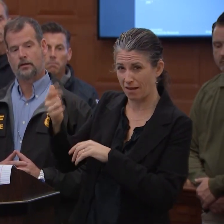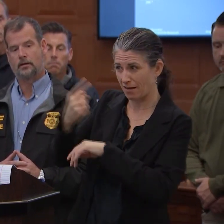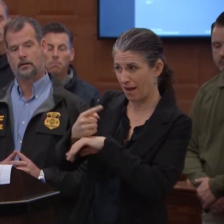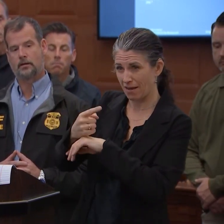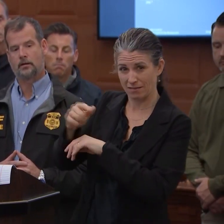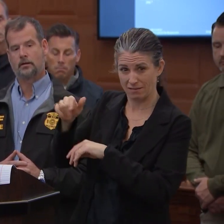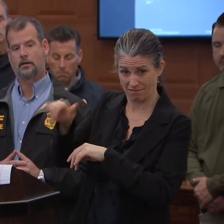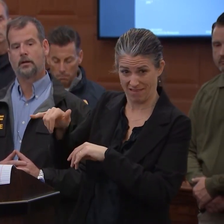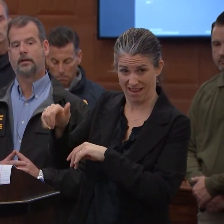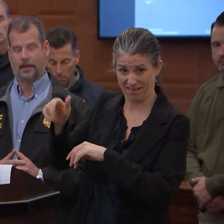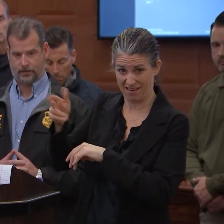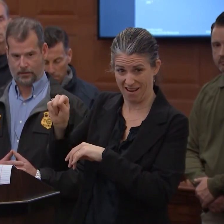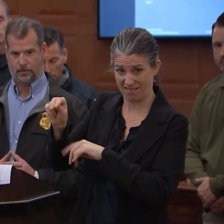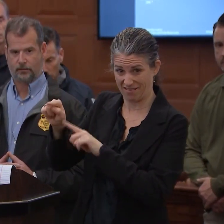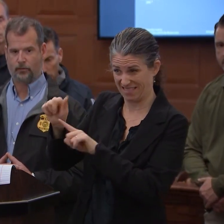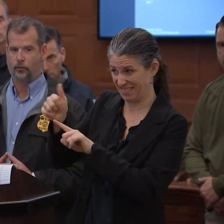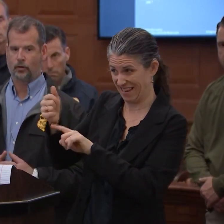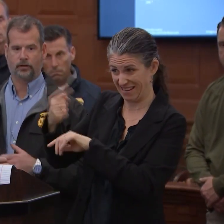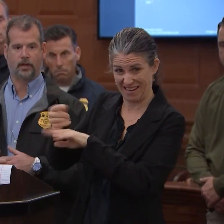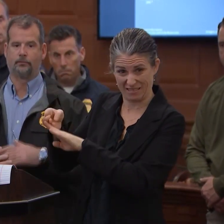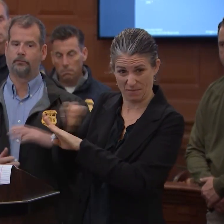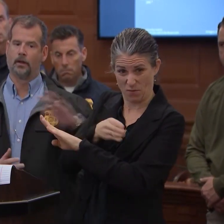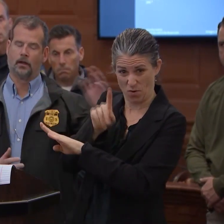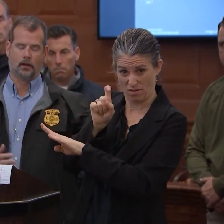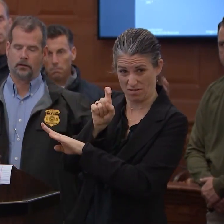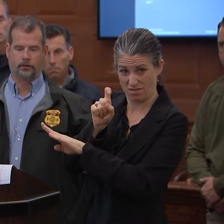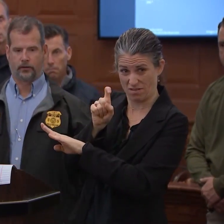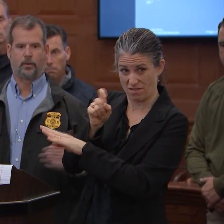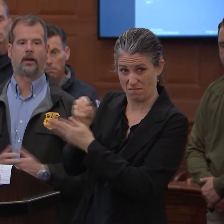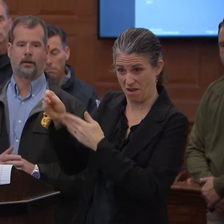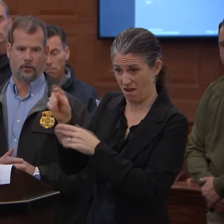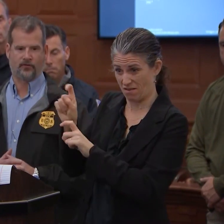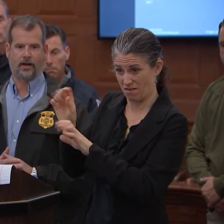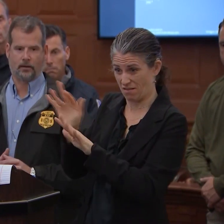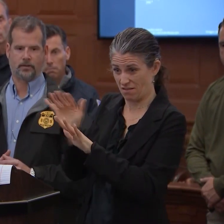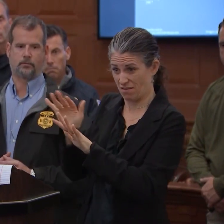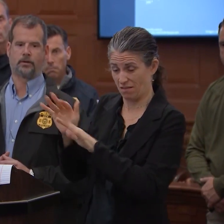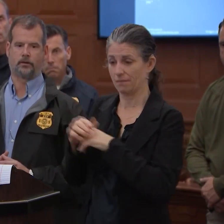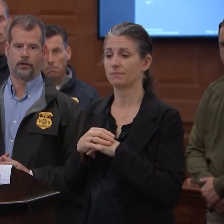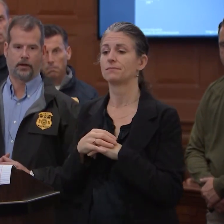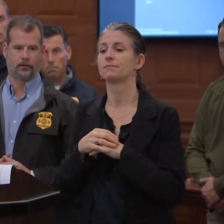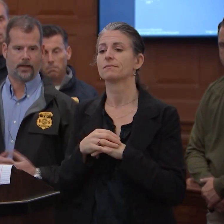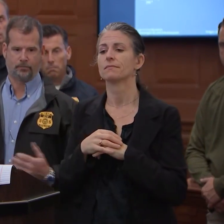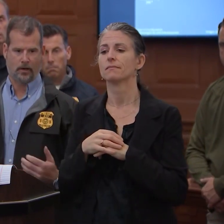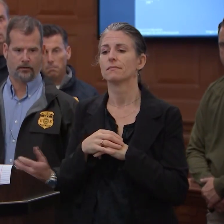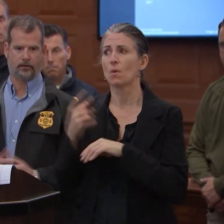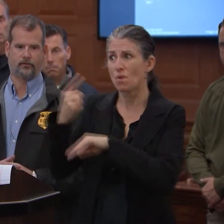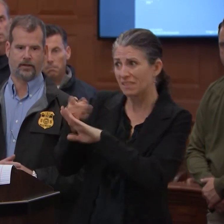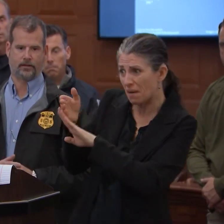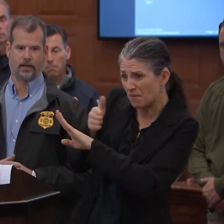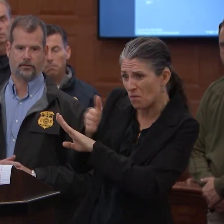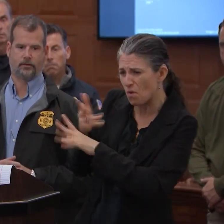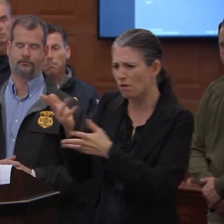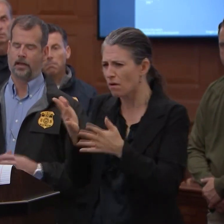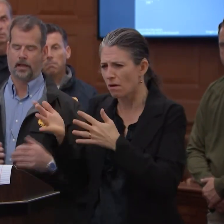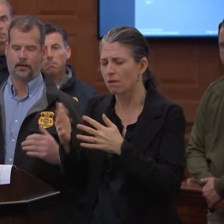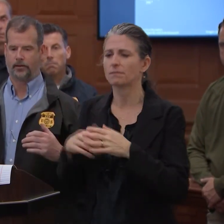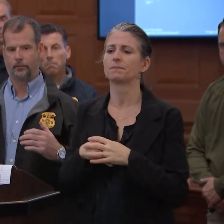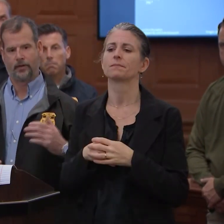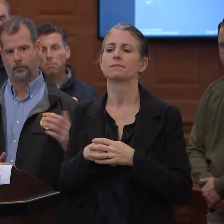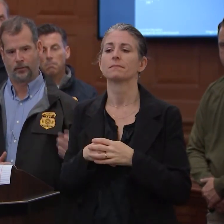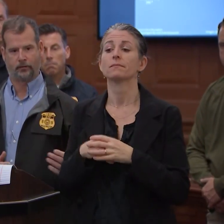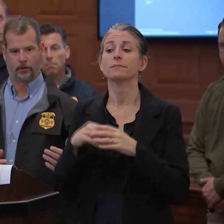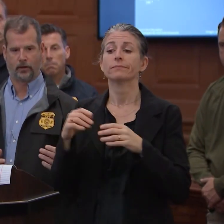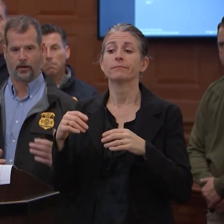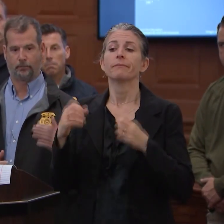days before. Yes, some days before, there's been a number of firearms that have been recovered as part of this investigation, and